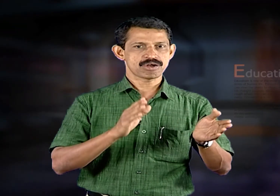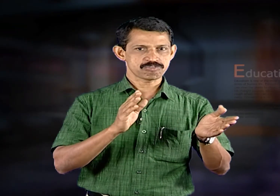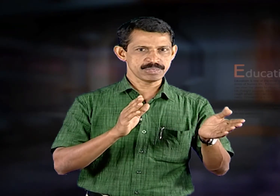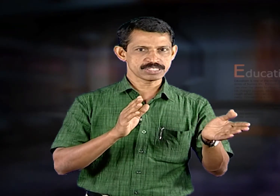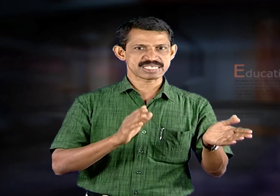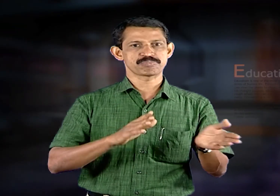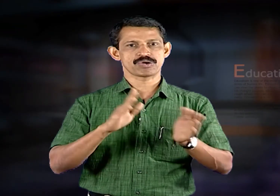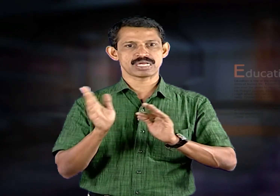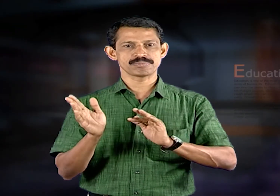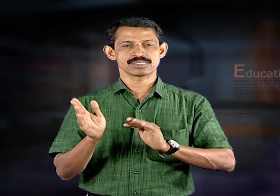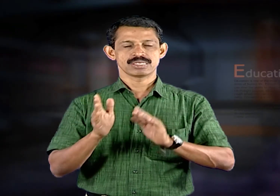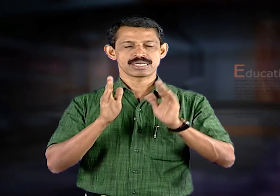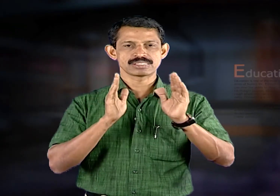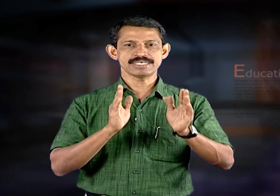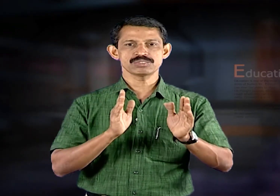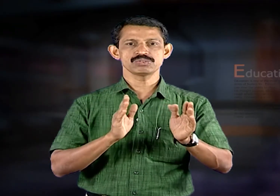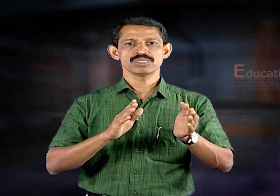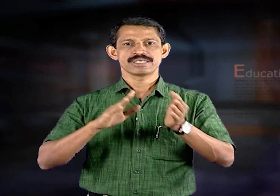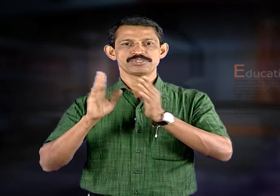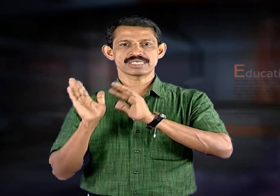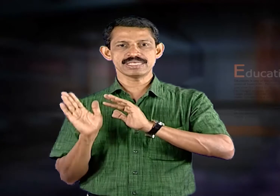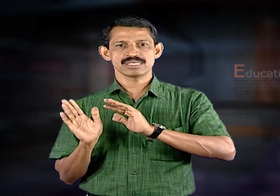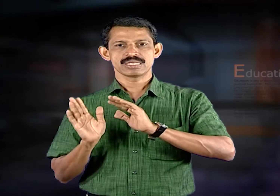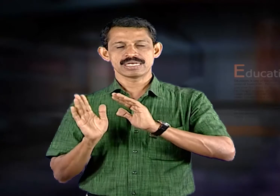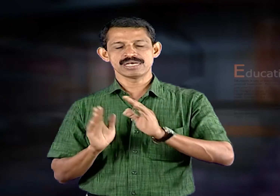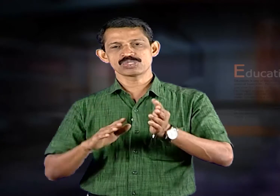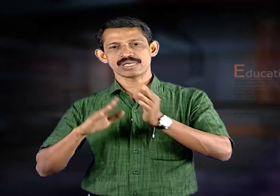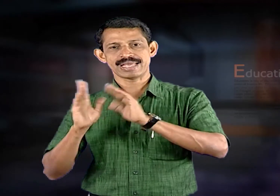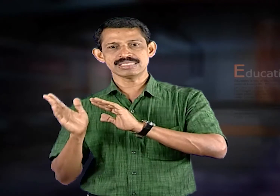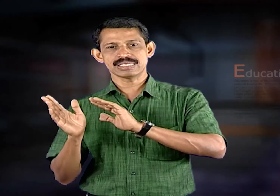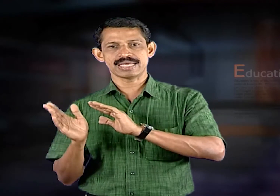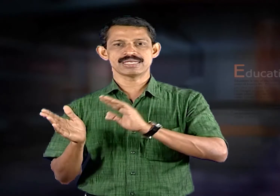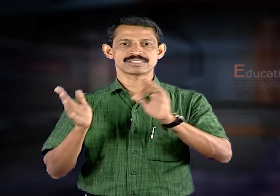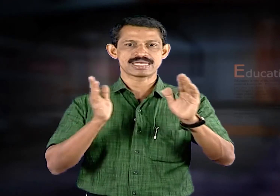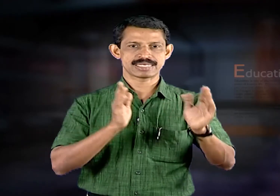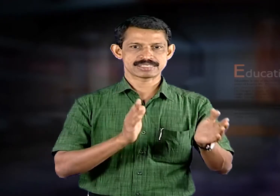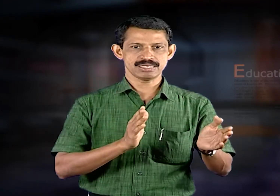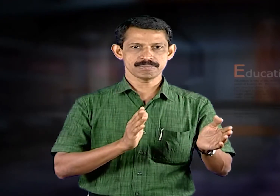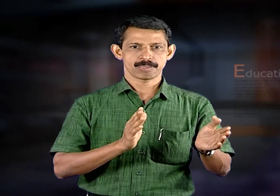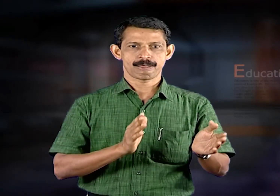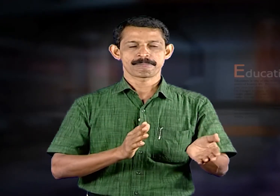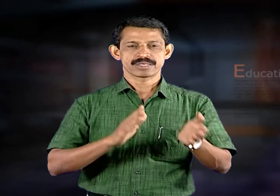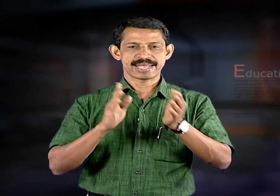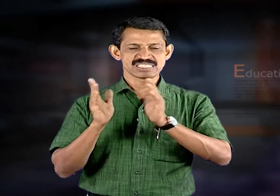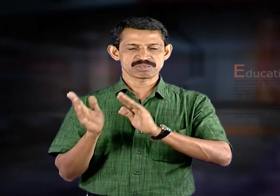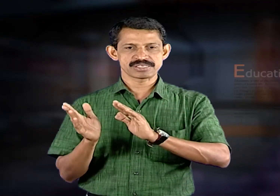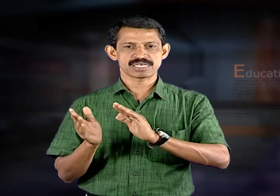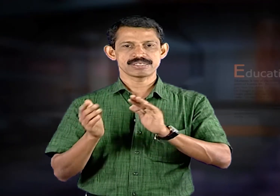non-formal education programs designed to educate learners on health and sanitation, AIDS prevention,